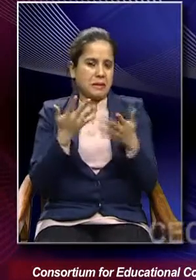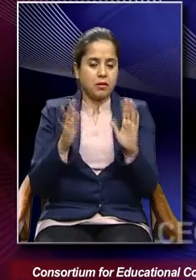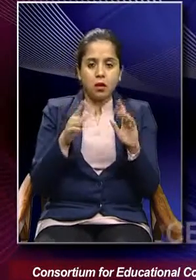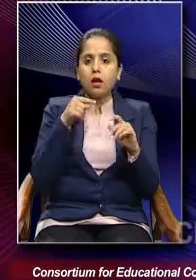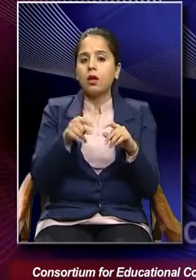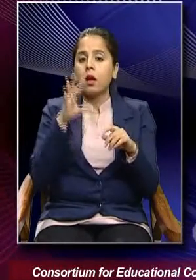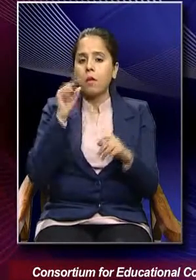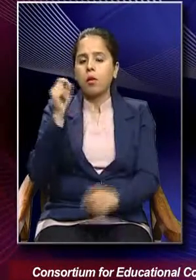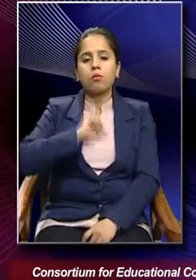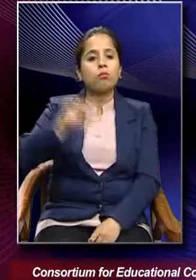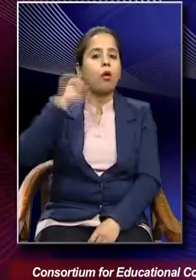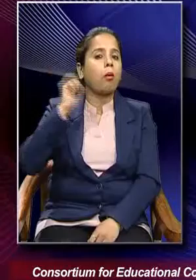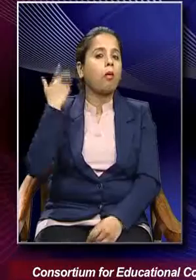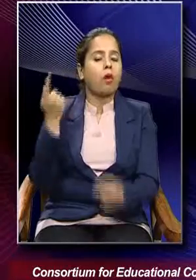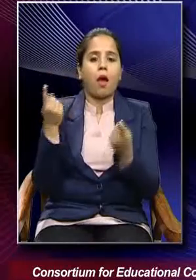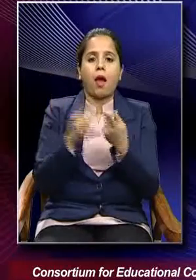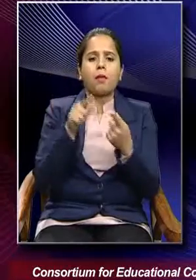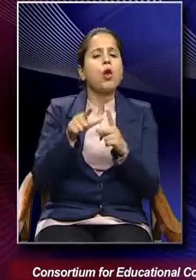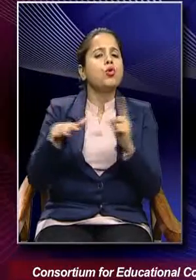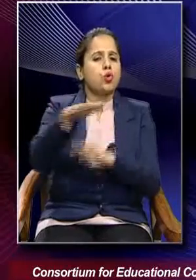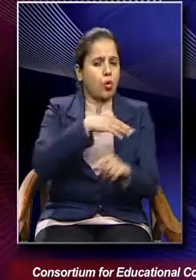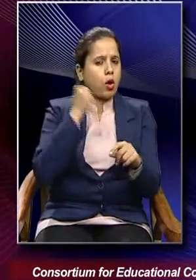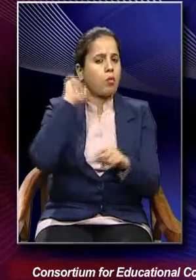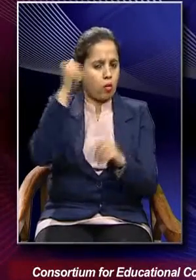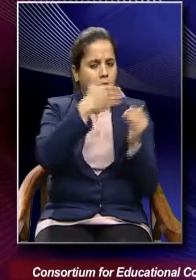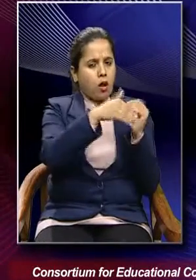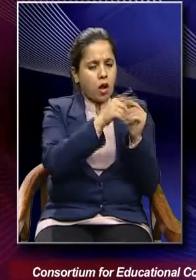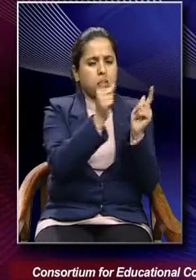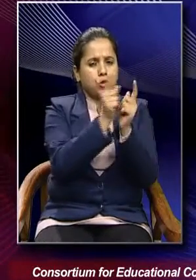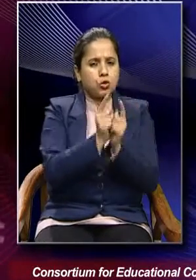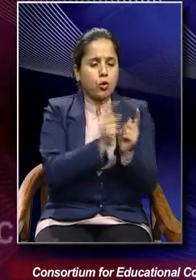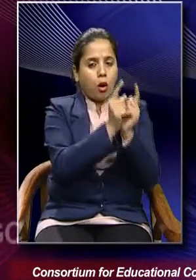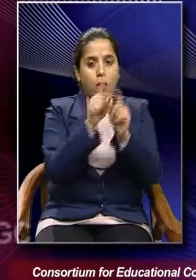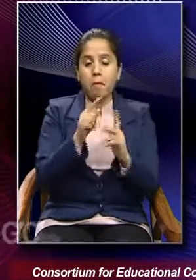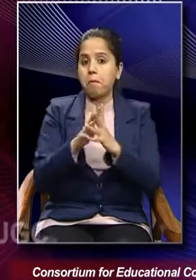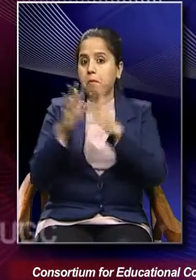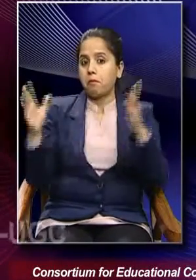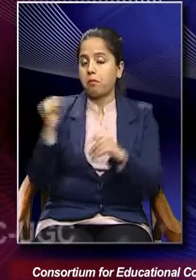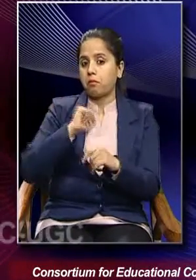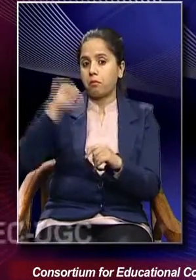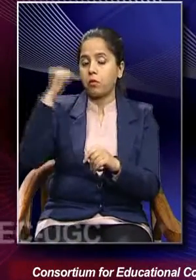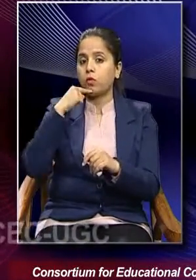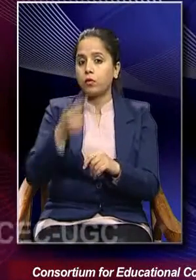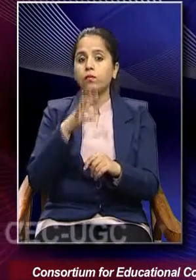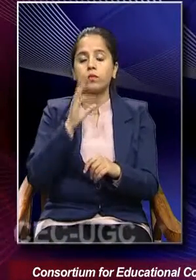important movement besides the local movements that we have already talked about was the